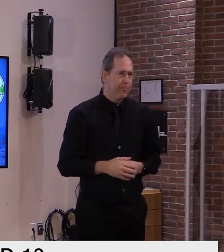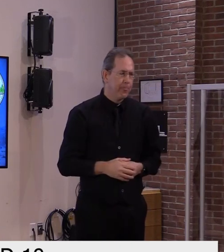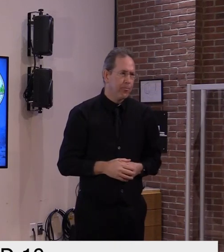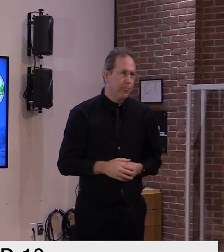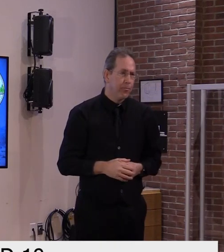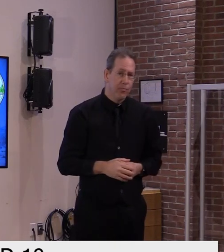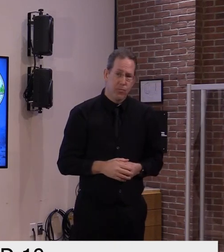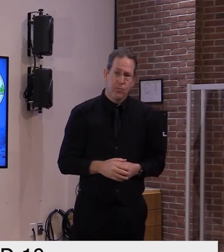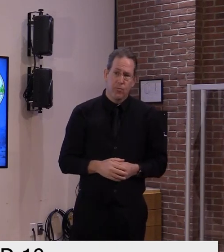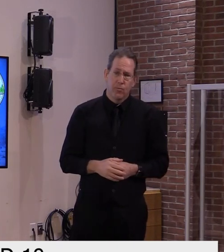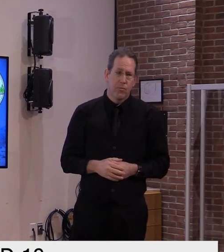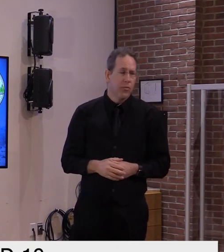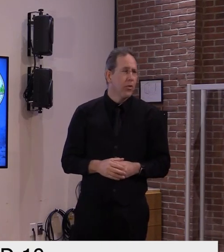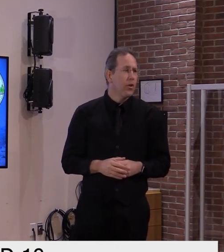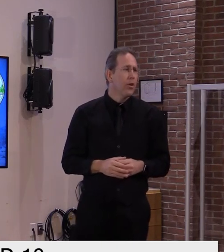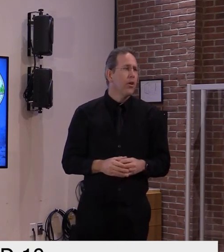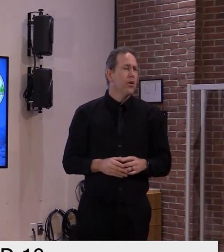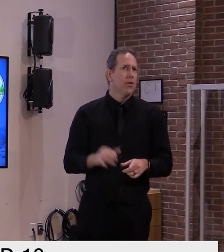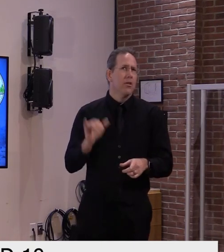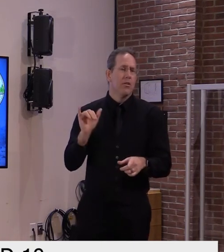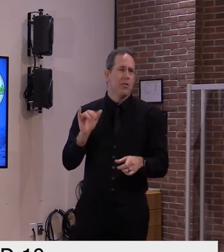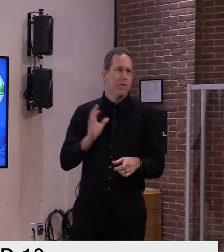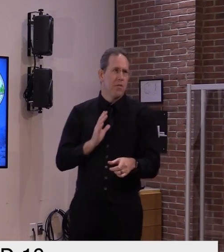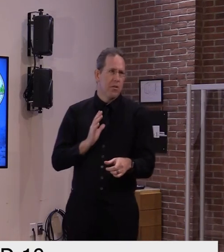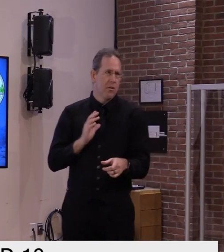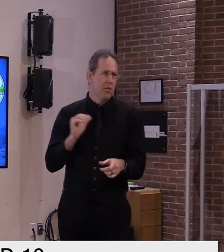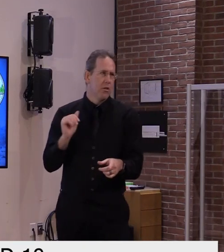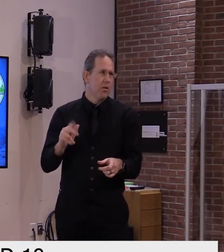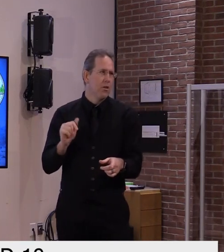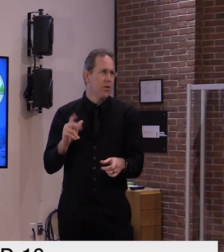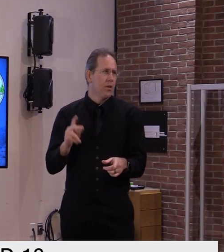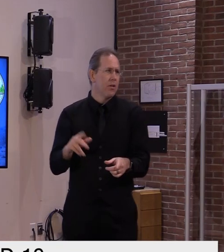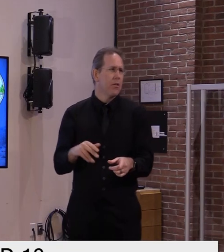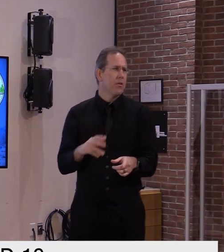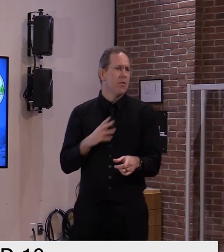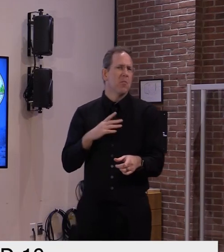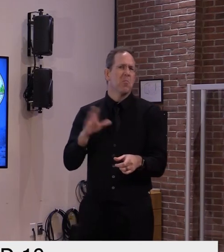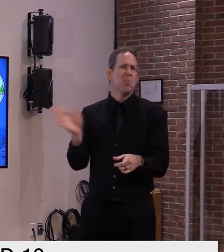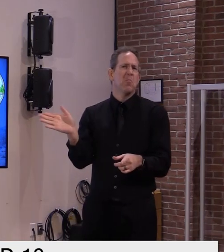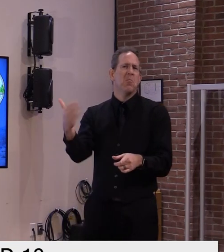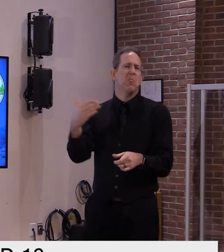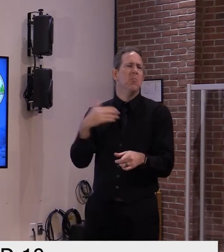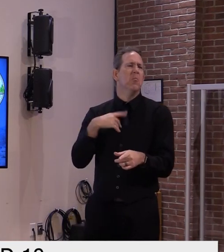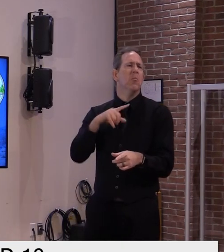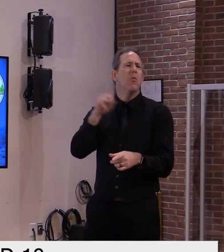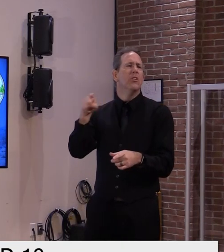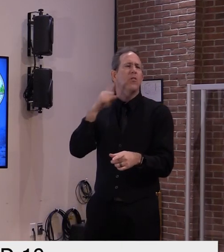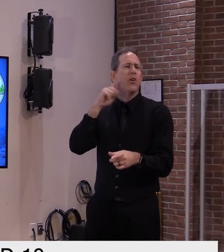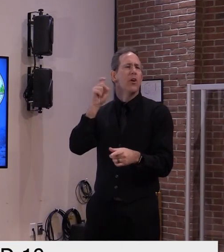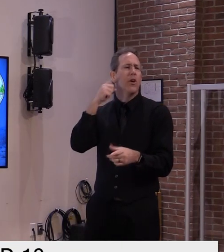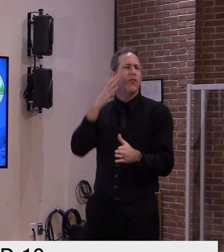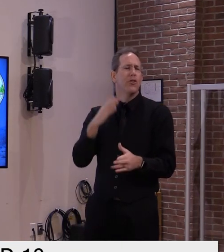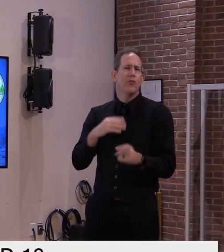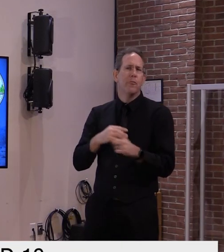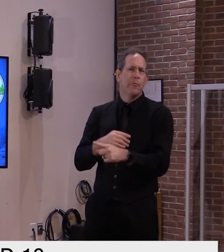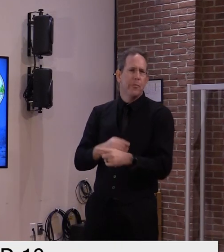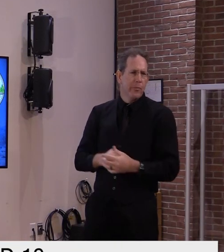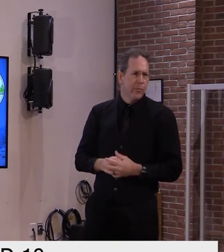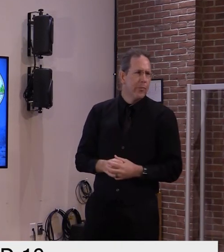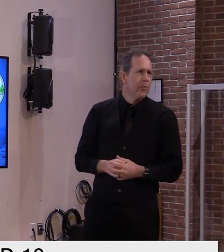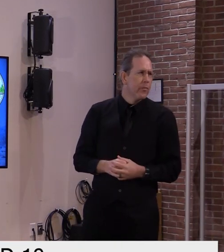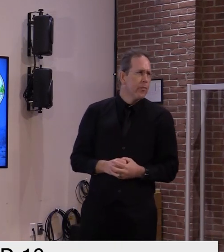Okay. And then I wanted to shift gears over to the governor and Commissioner Sherling to the comments both you made about